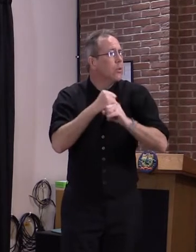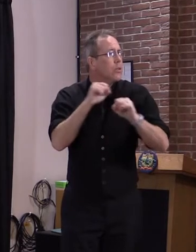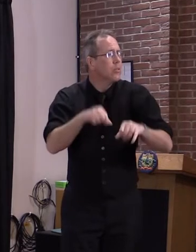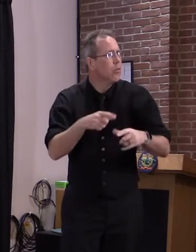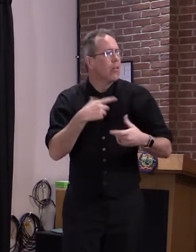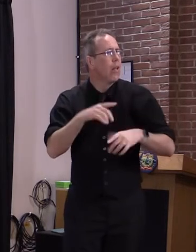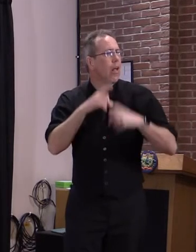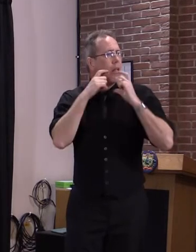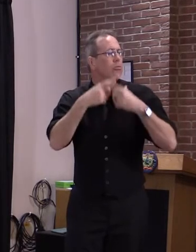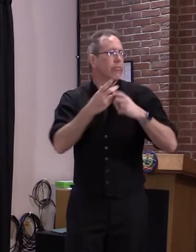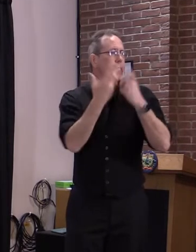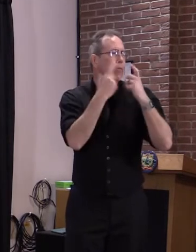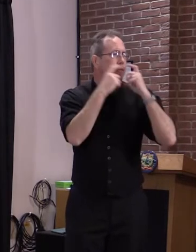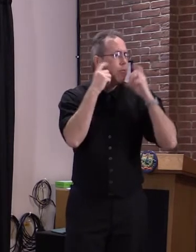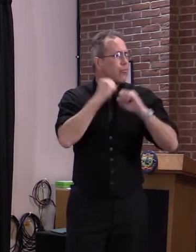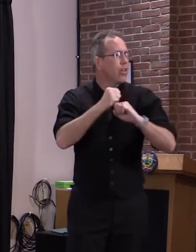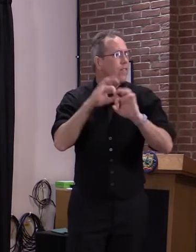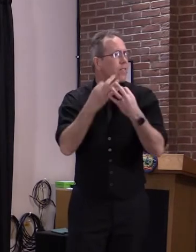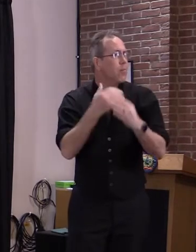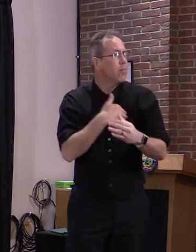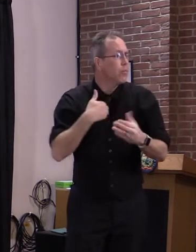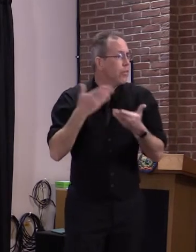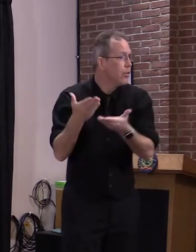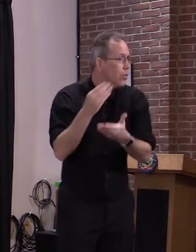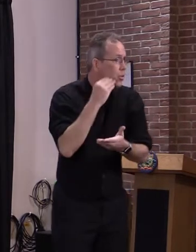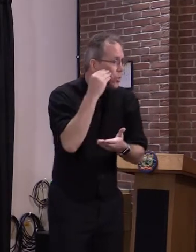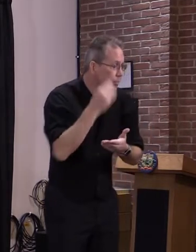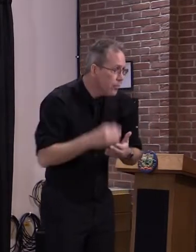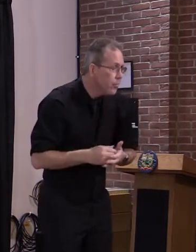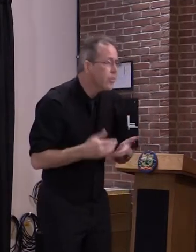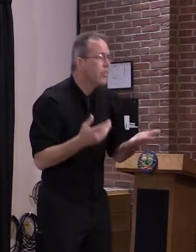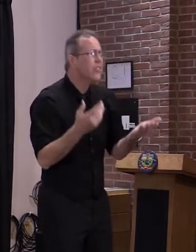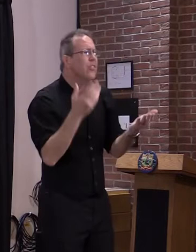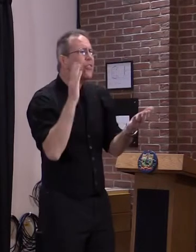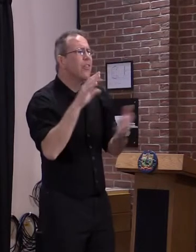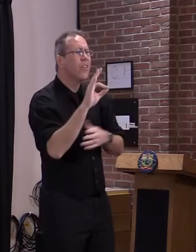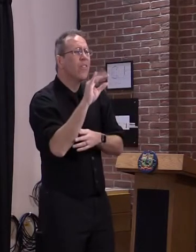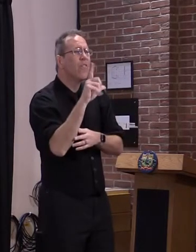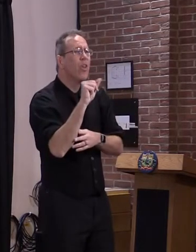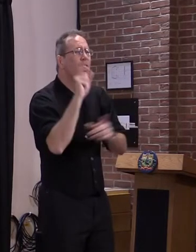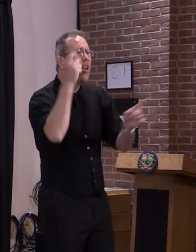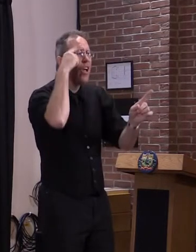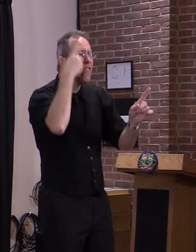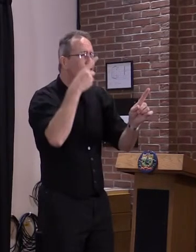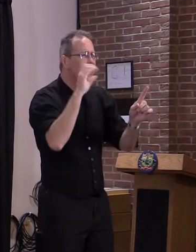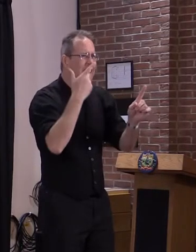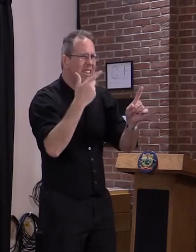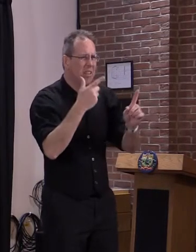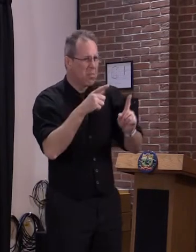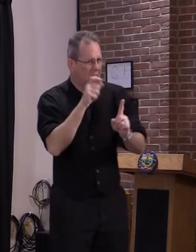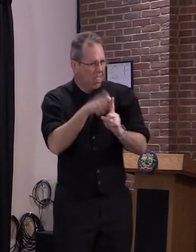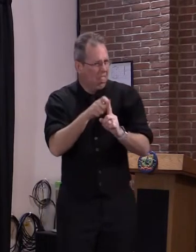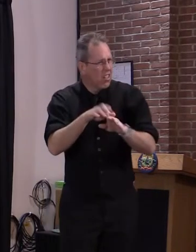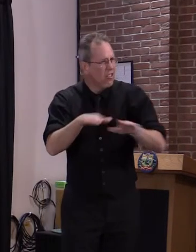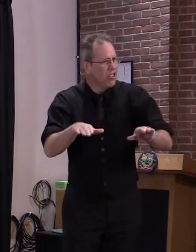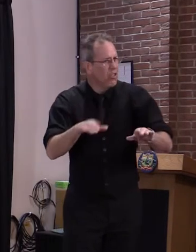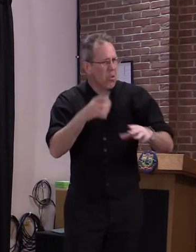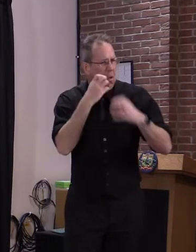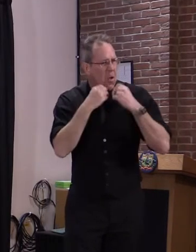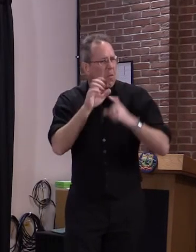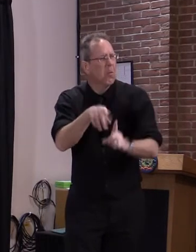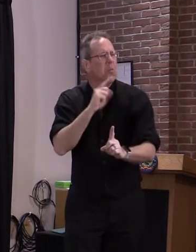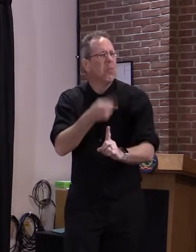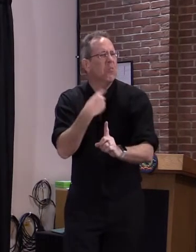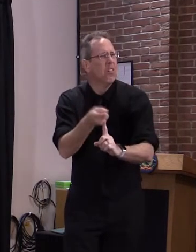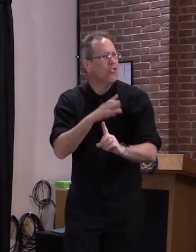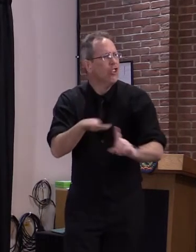them or for those around them is not a very sound public health policy and probably not a